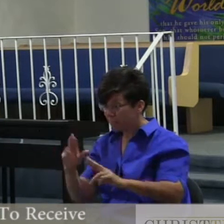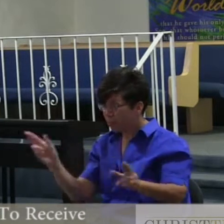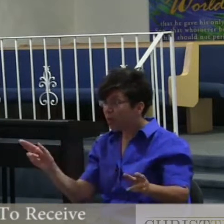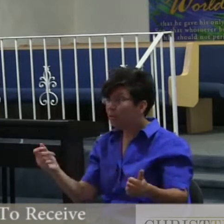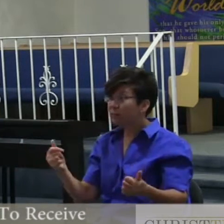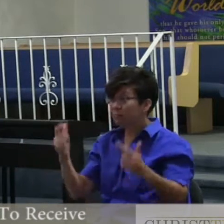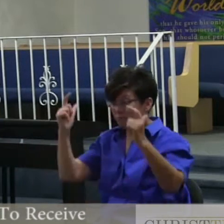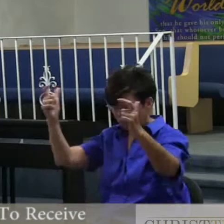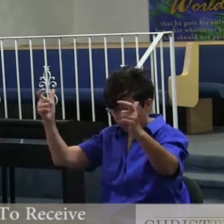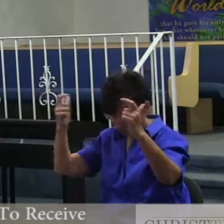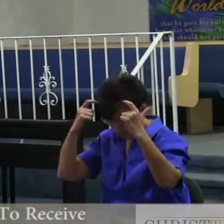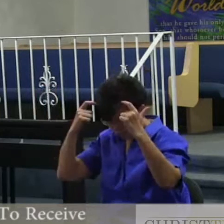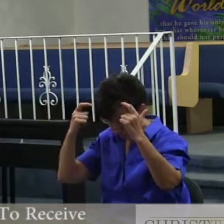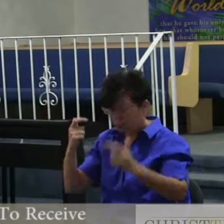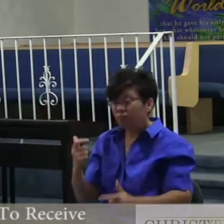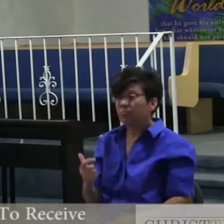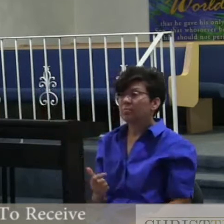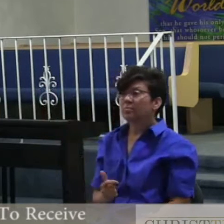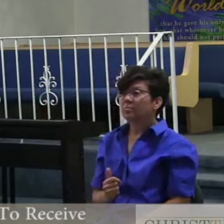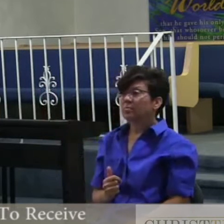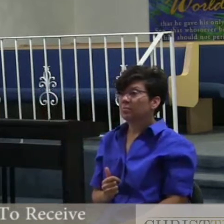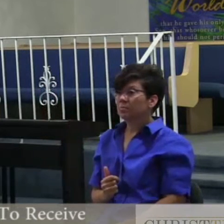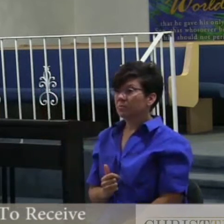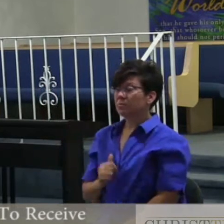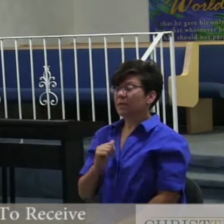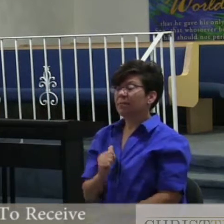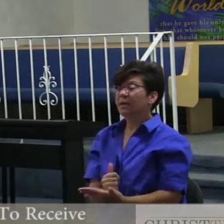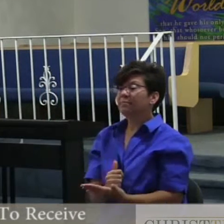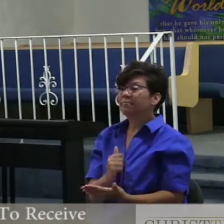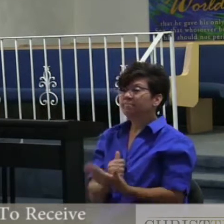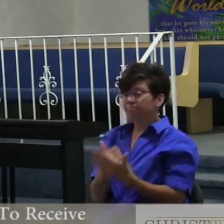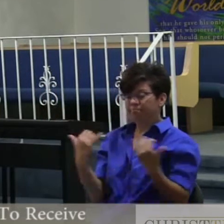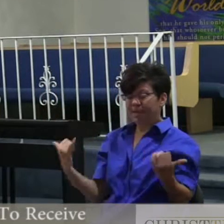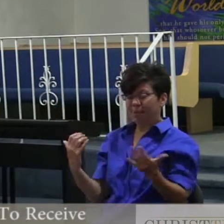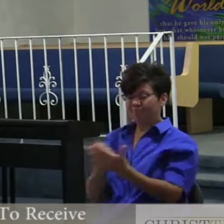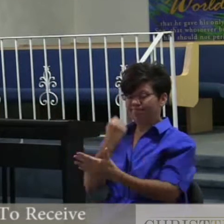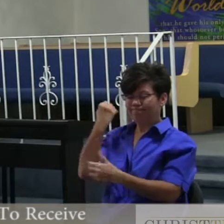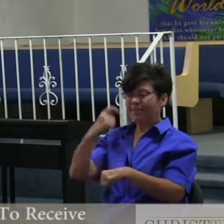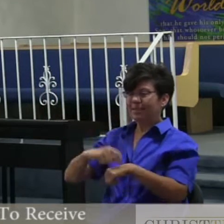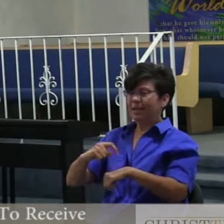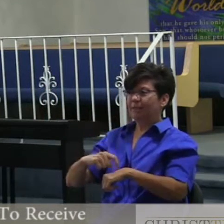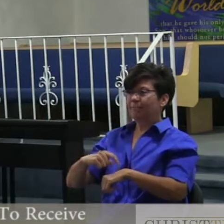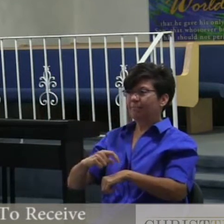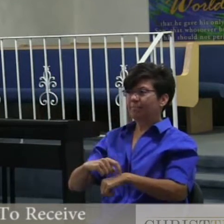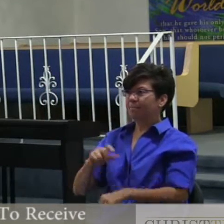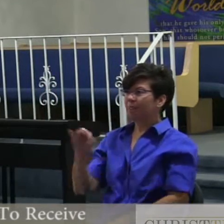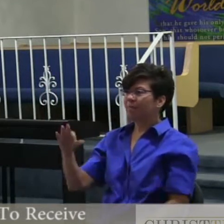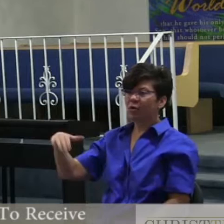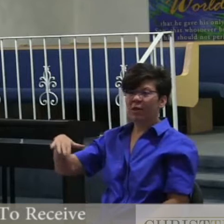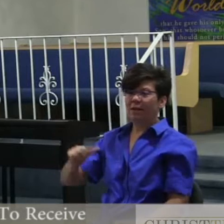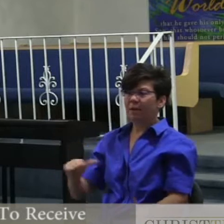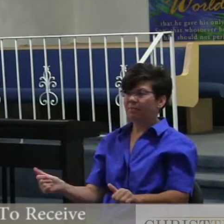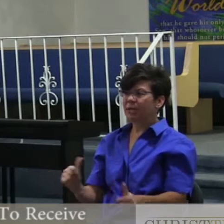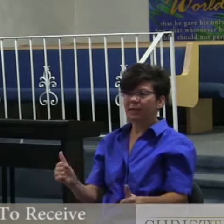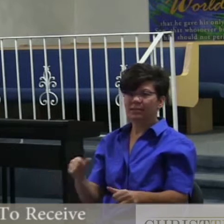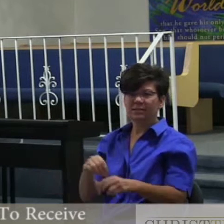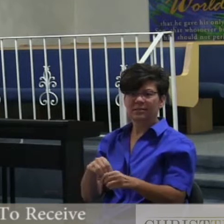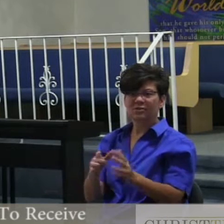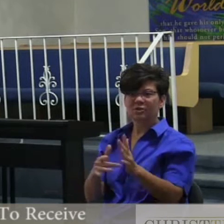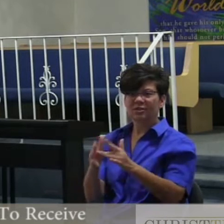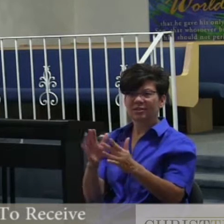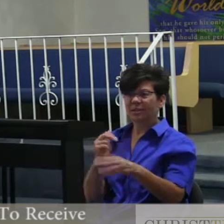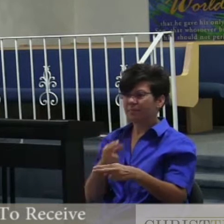If you are ready to wear a crown of life, amen, this is the time. Amen. If you have not been baptized in Jesus'